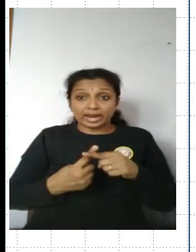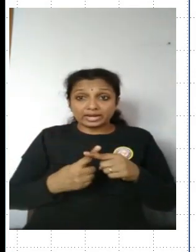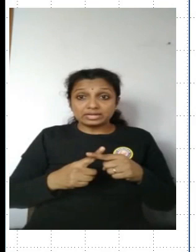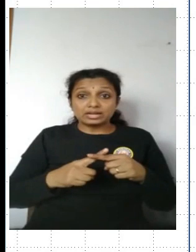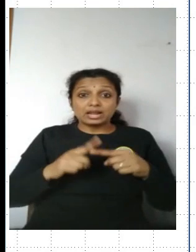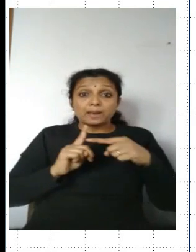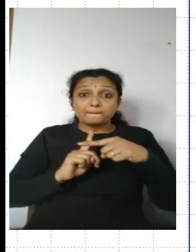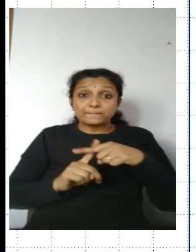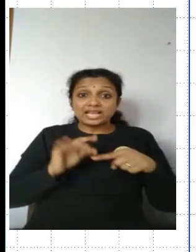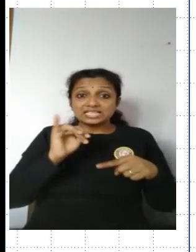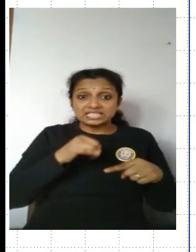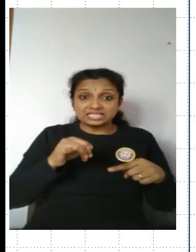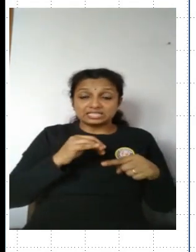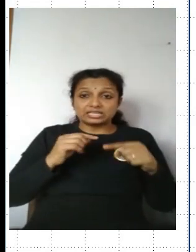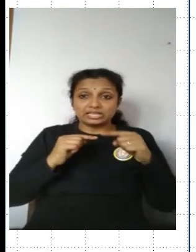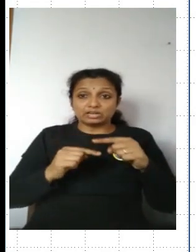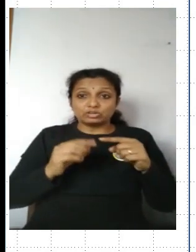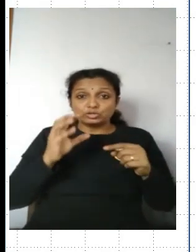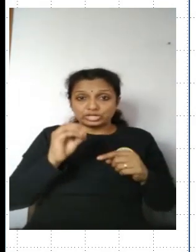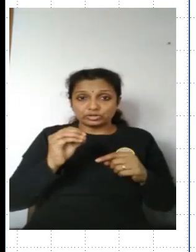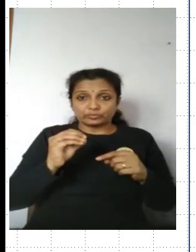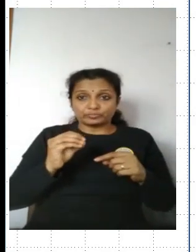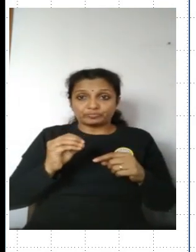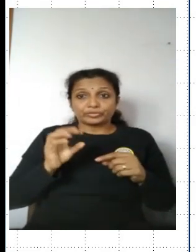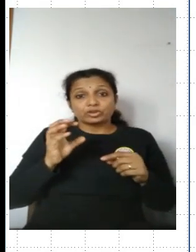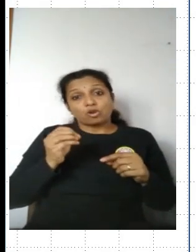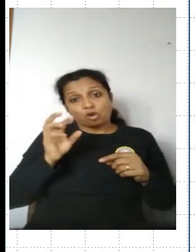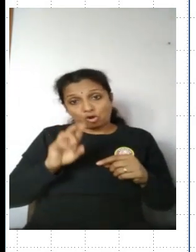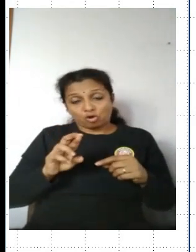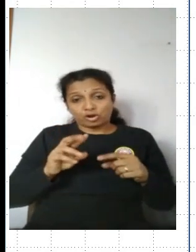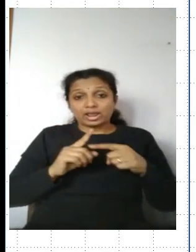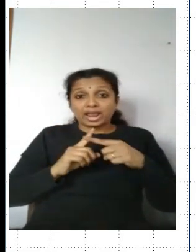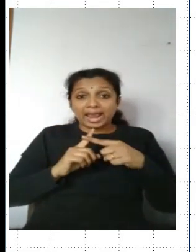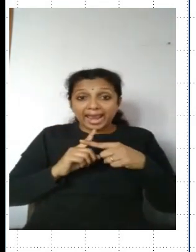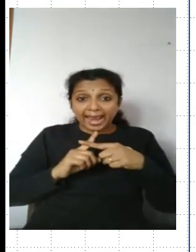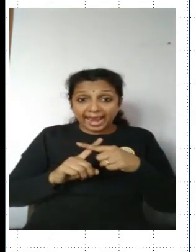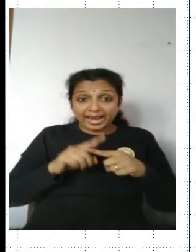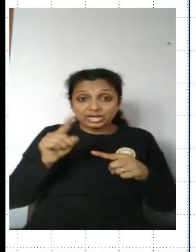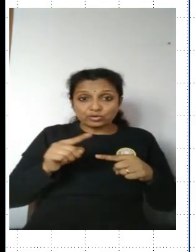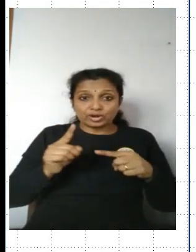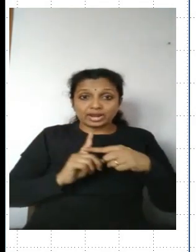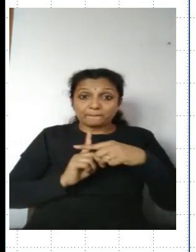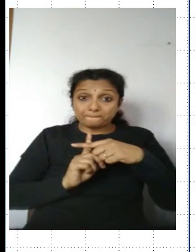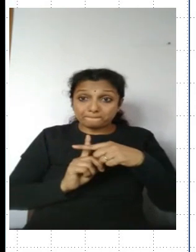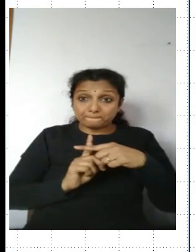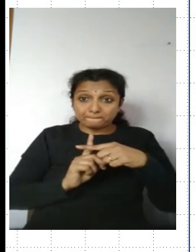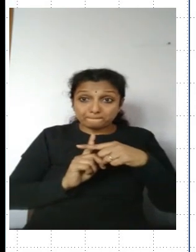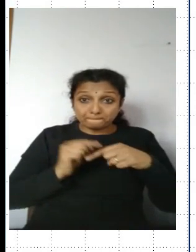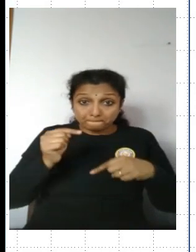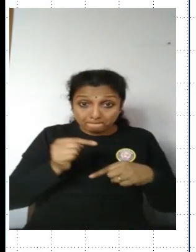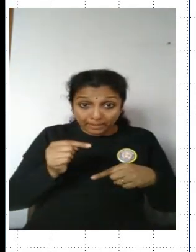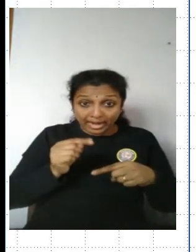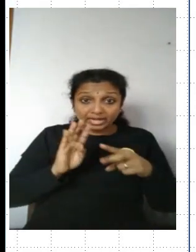plus 6 is equal to 0, or x square minus 4x